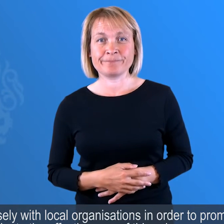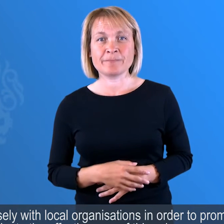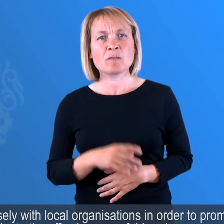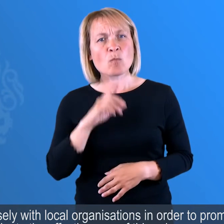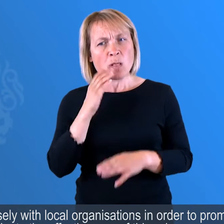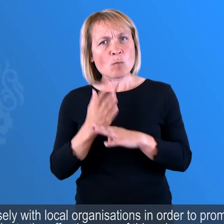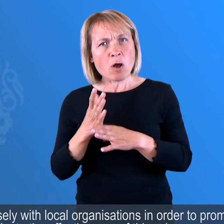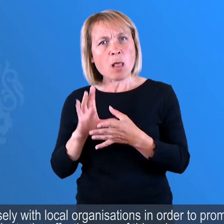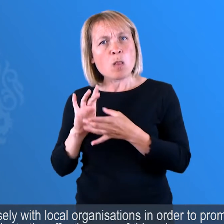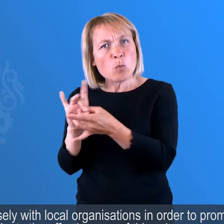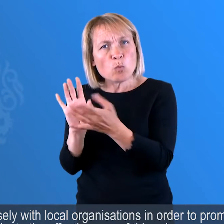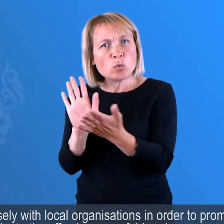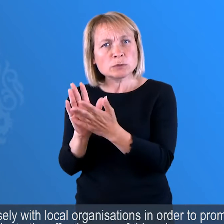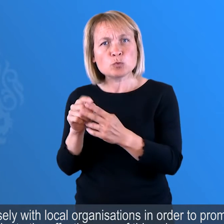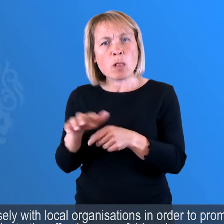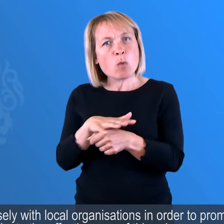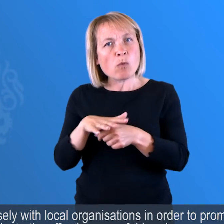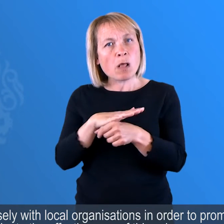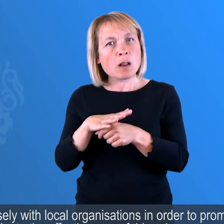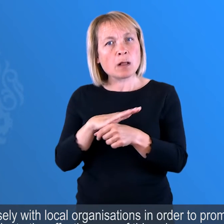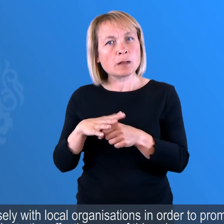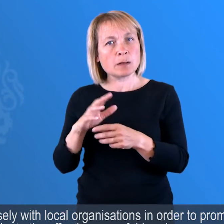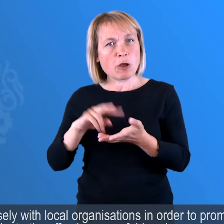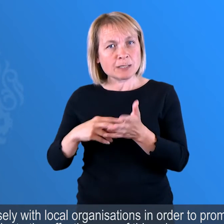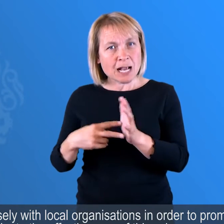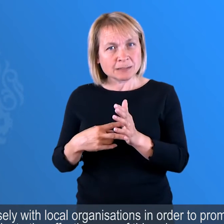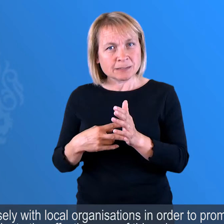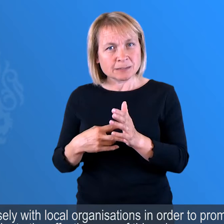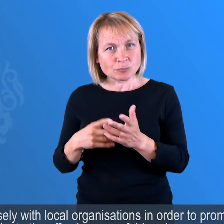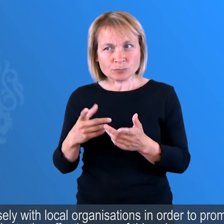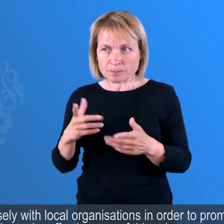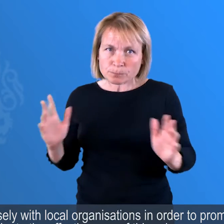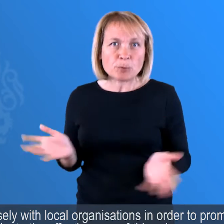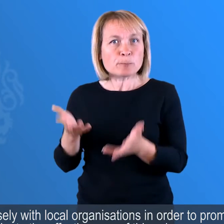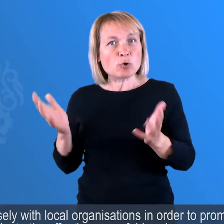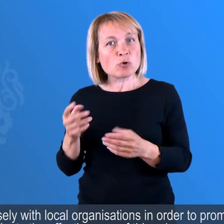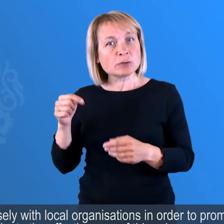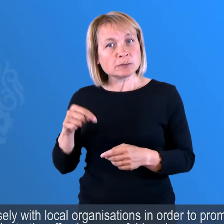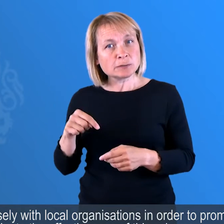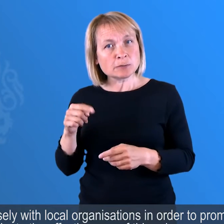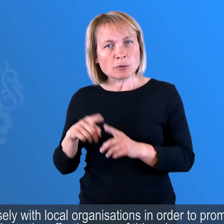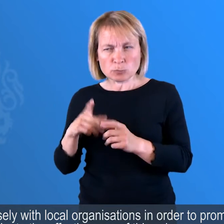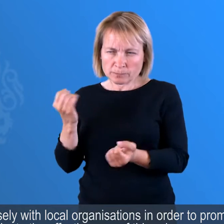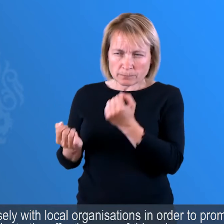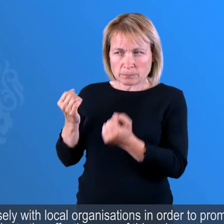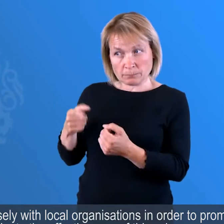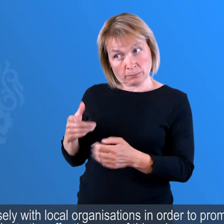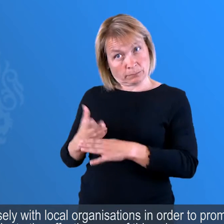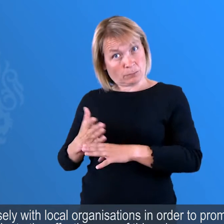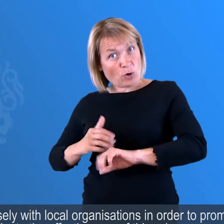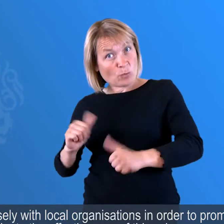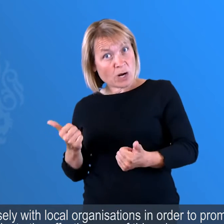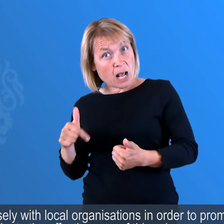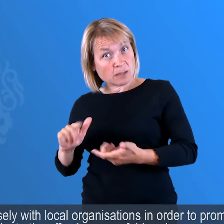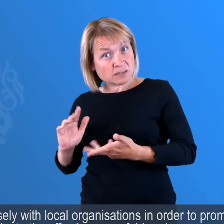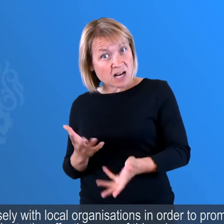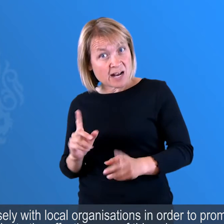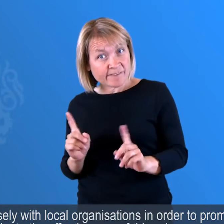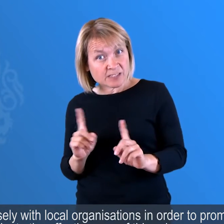We will work closely with local organisations in order to promote and evaluate the effectiveness of this scheme prior to